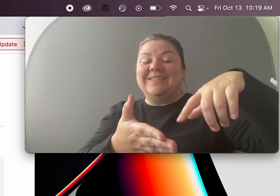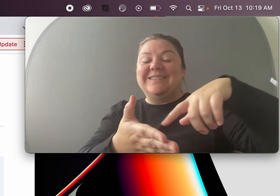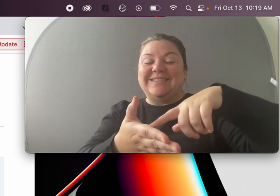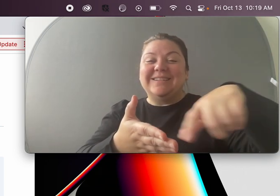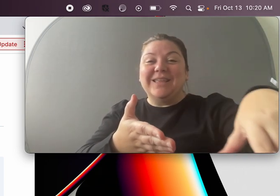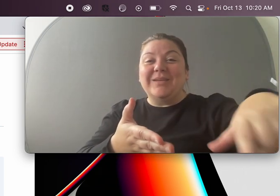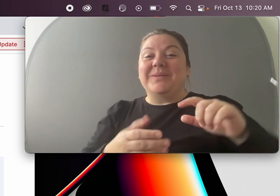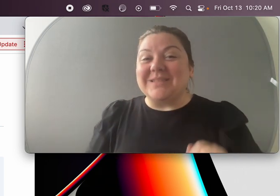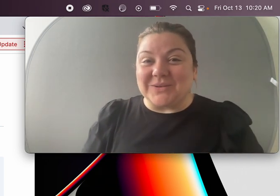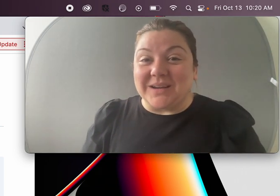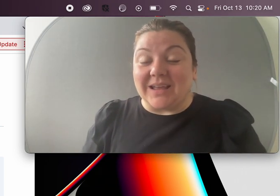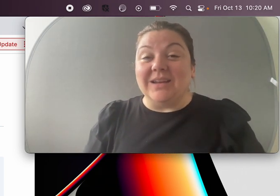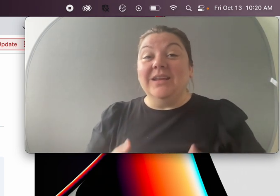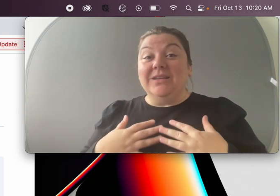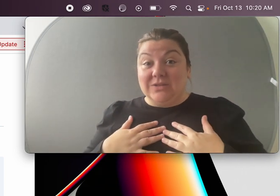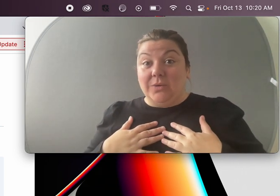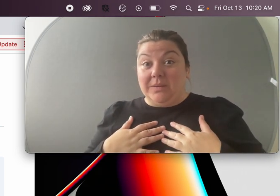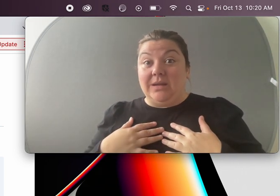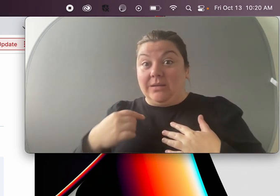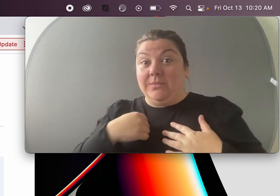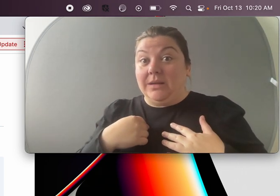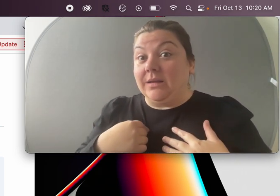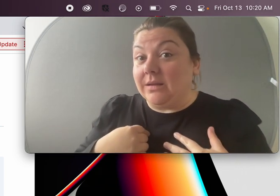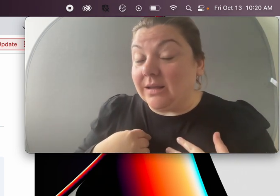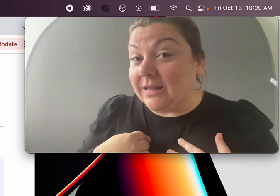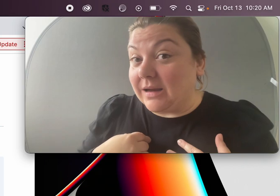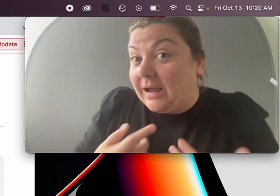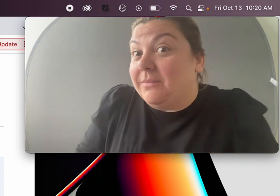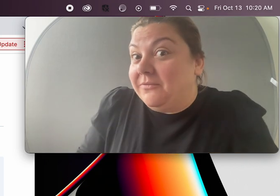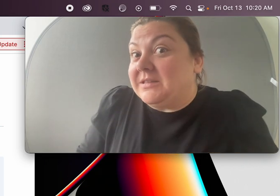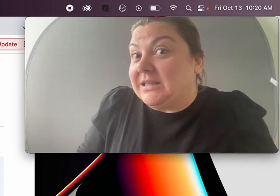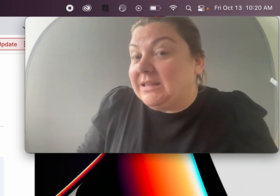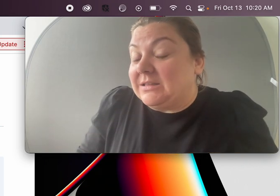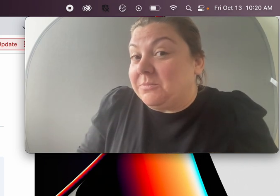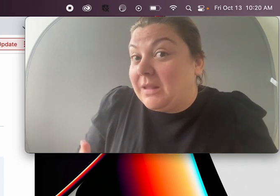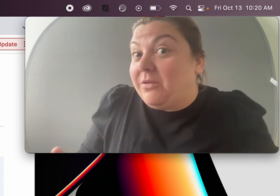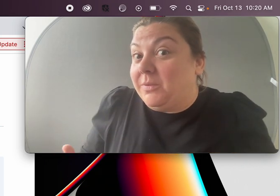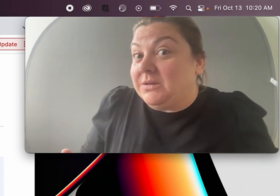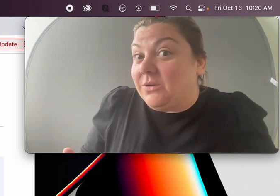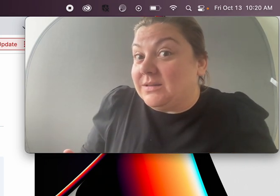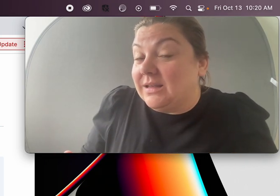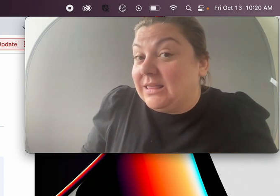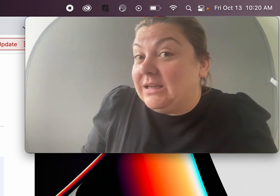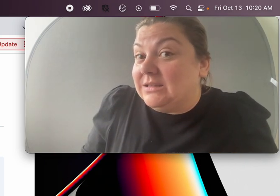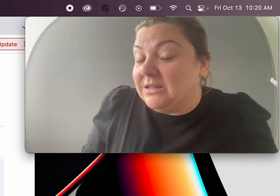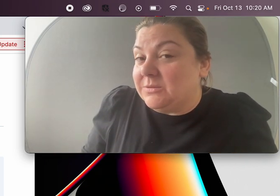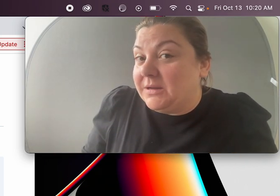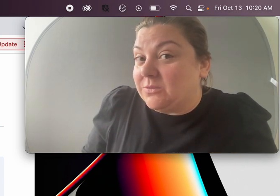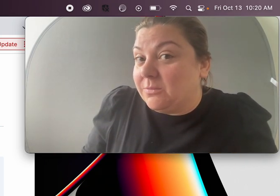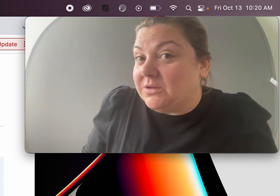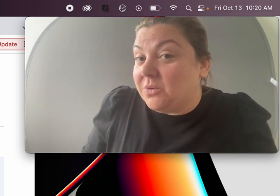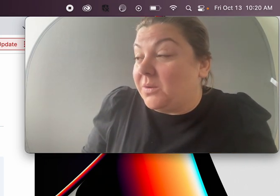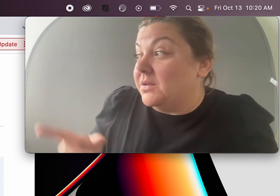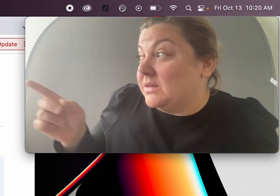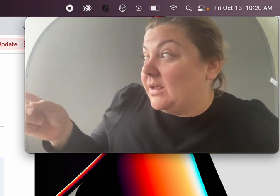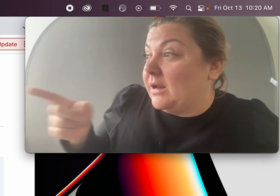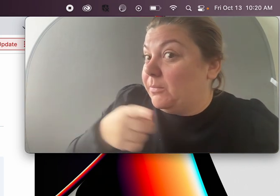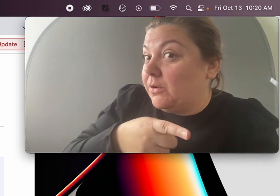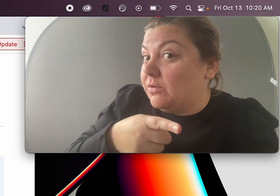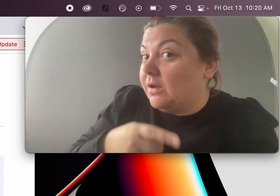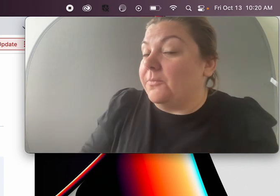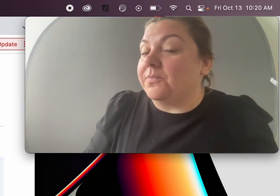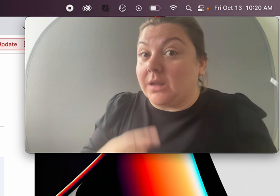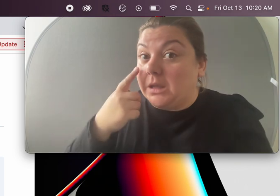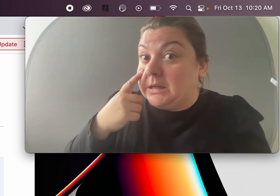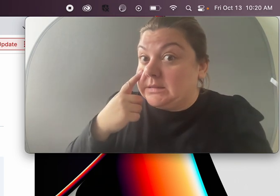pronominalizationing the bookstore again. So me, and then I'm physically in this, now the bookstore, because I lean to the space where the bookstore was, and I